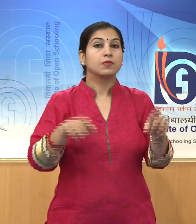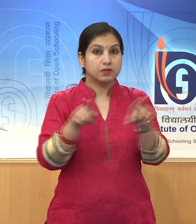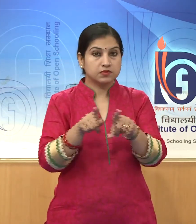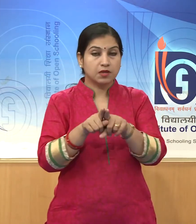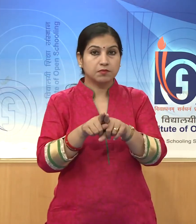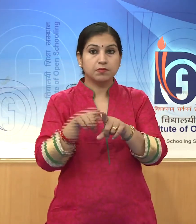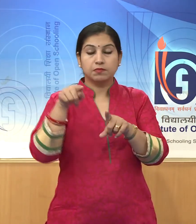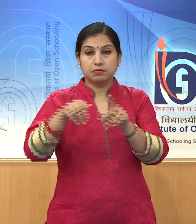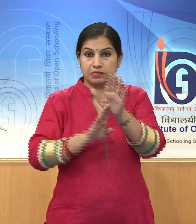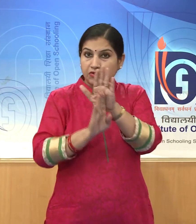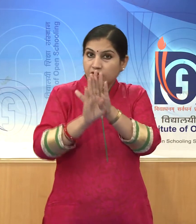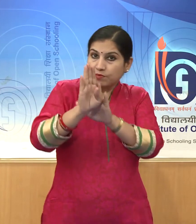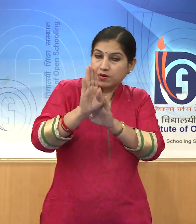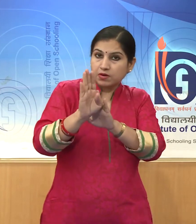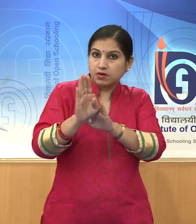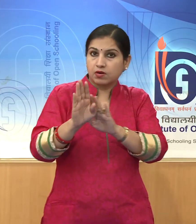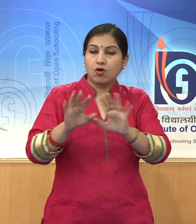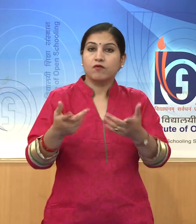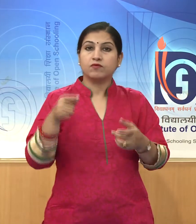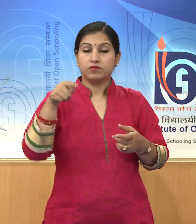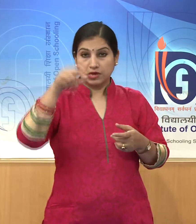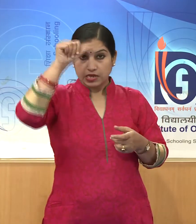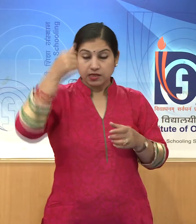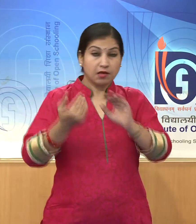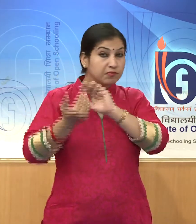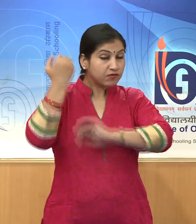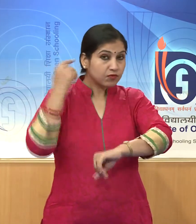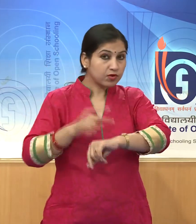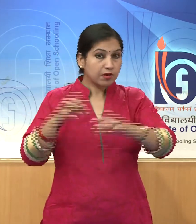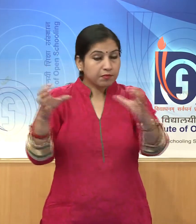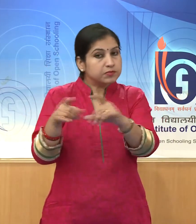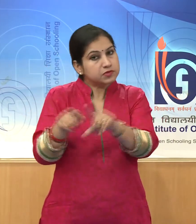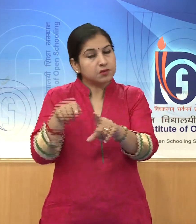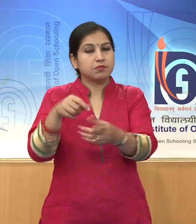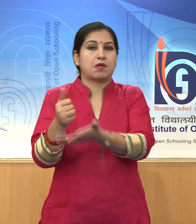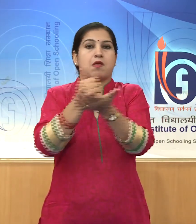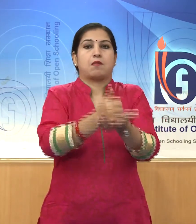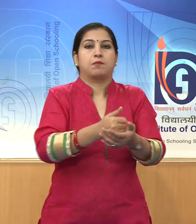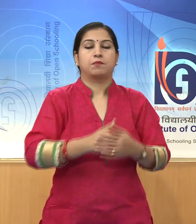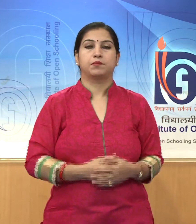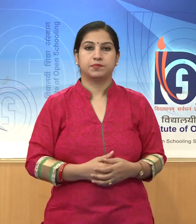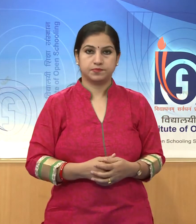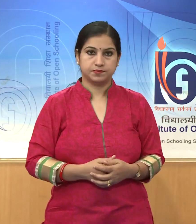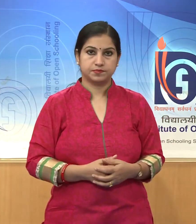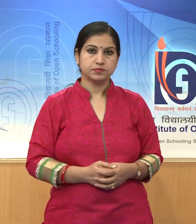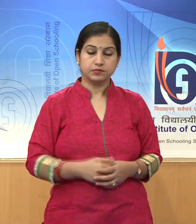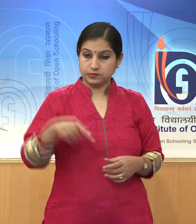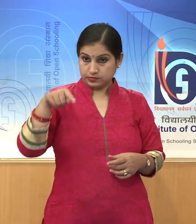the development of contemporary Indian art. It will